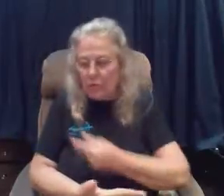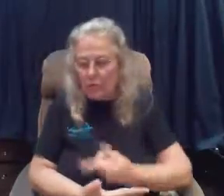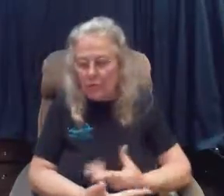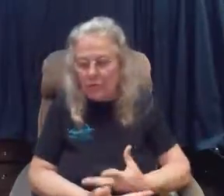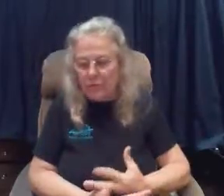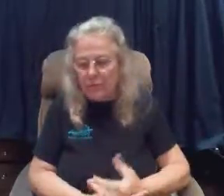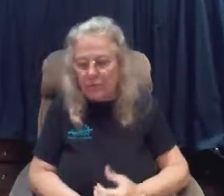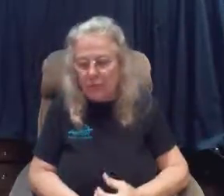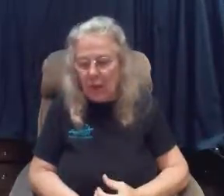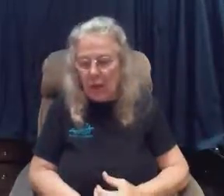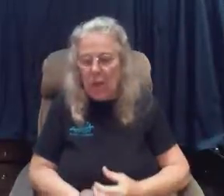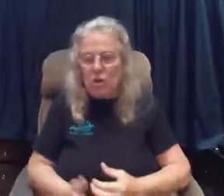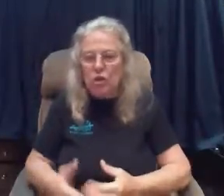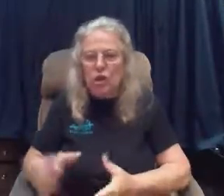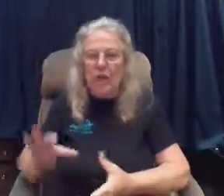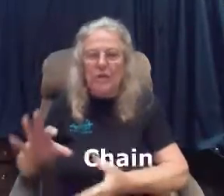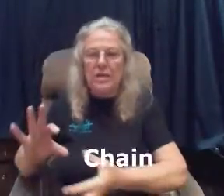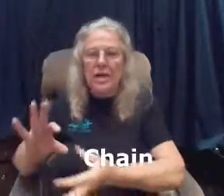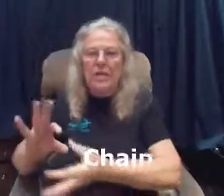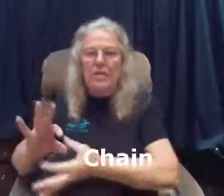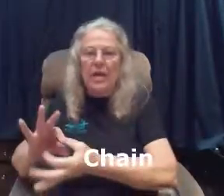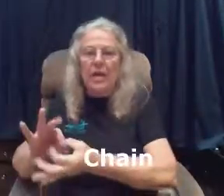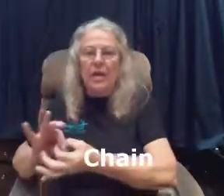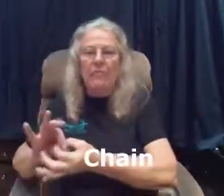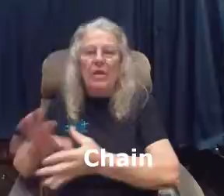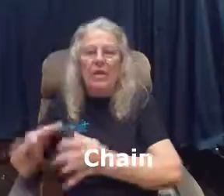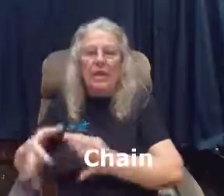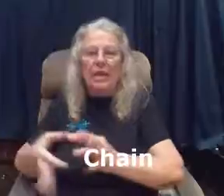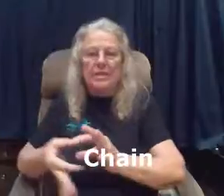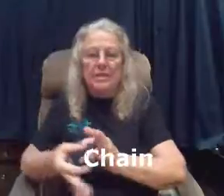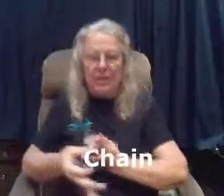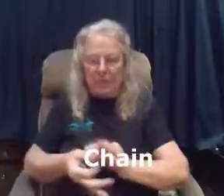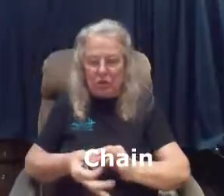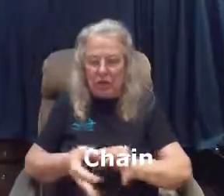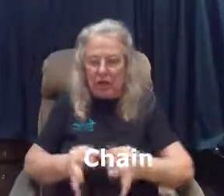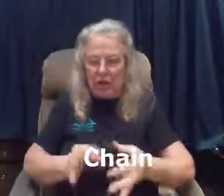news. Chains, think of the links in the chain.